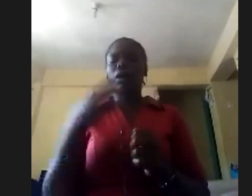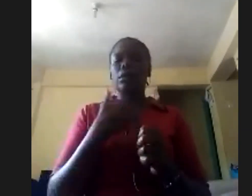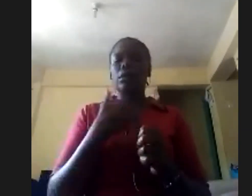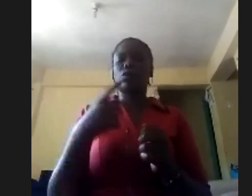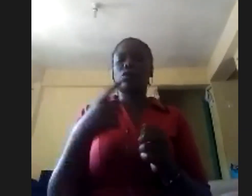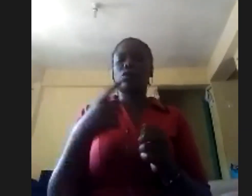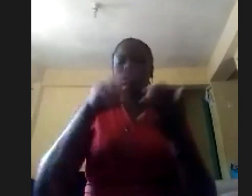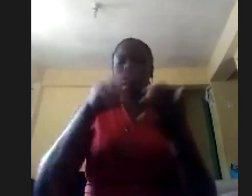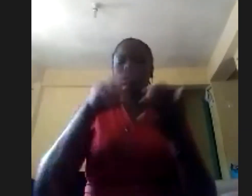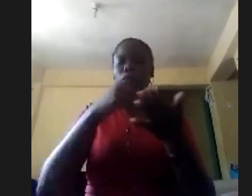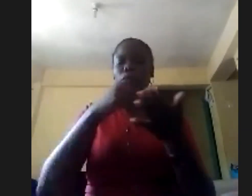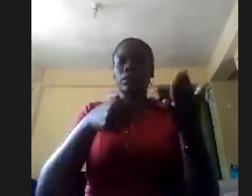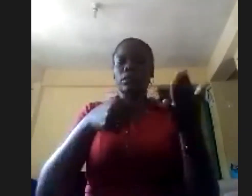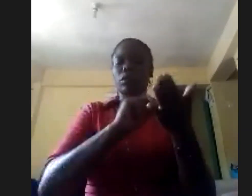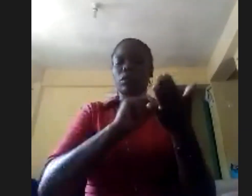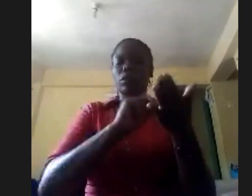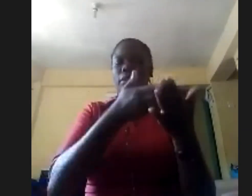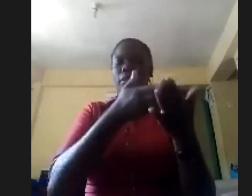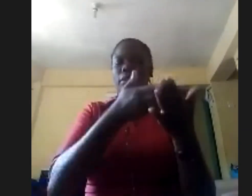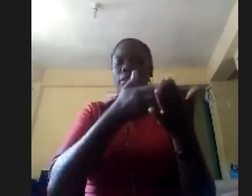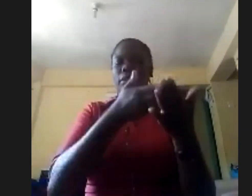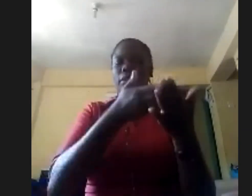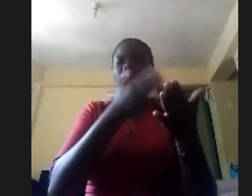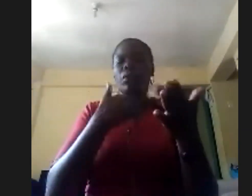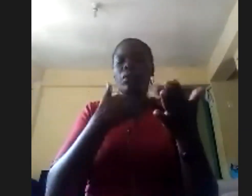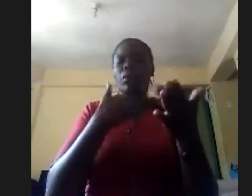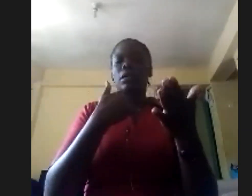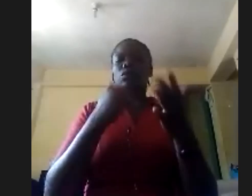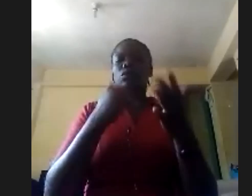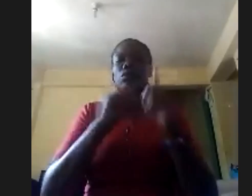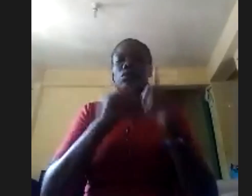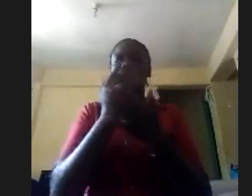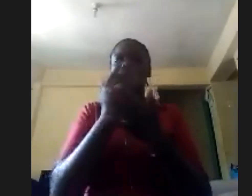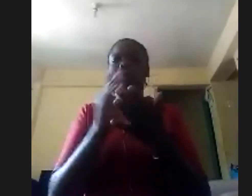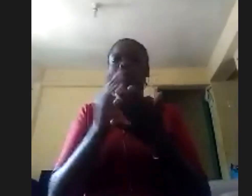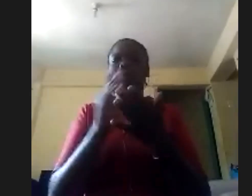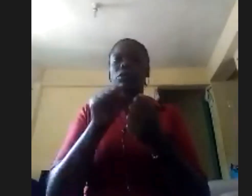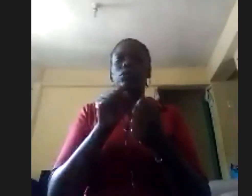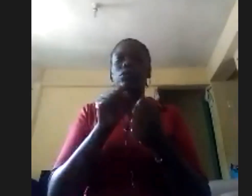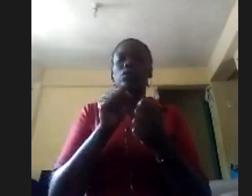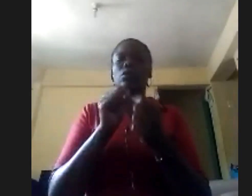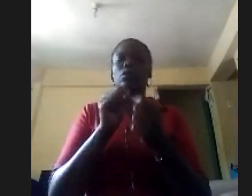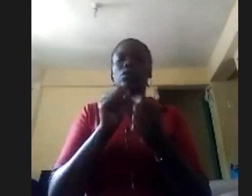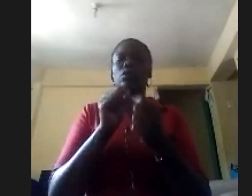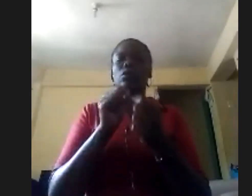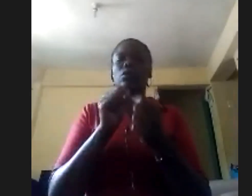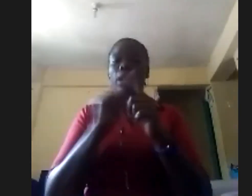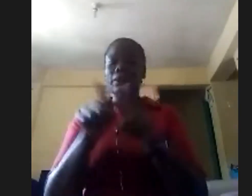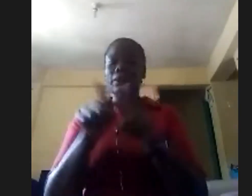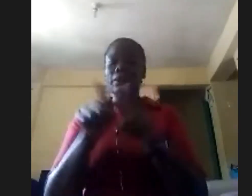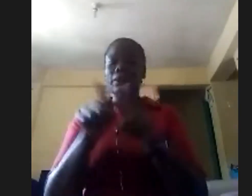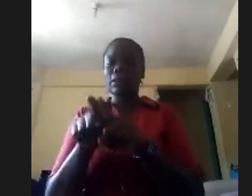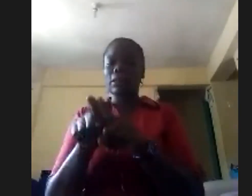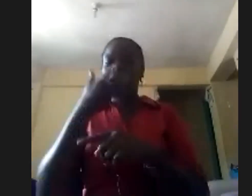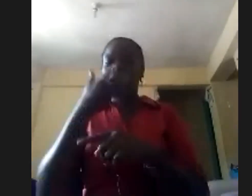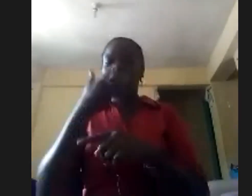wrote down a bit, and I'd want Mercy to be the first one to react to this. And then